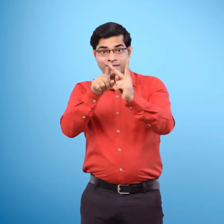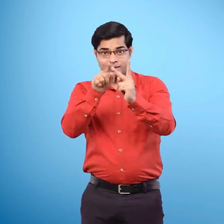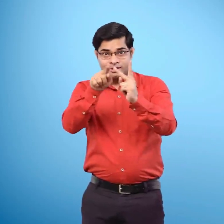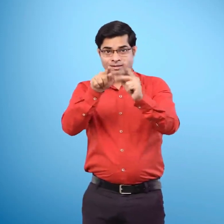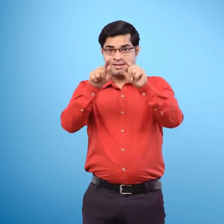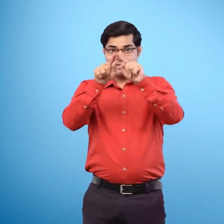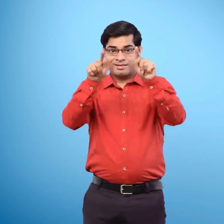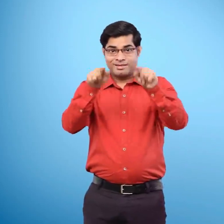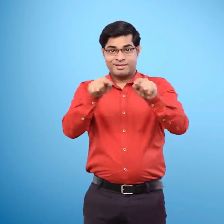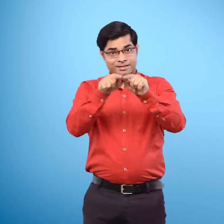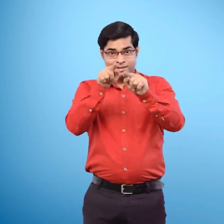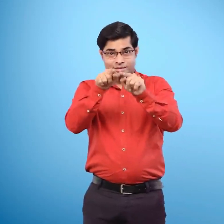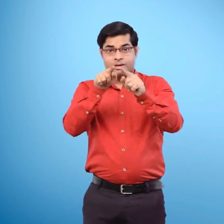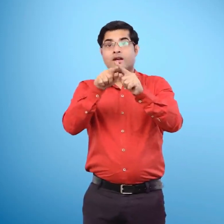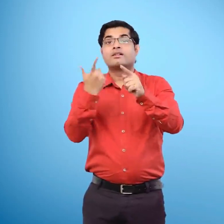Box 2 is yellow in color.